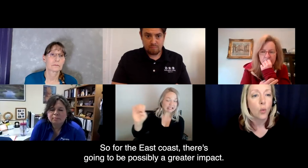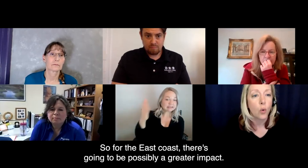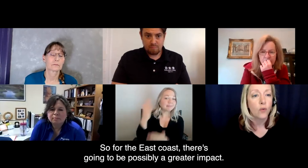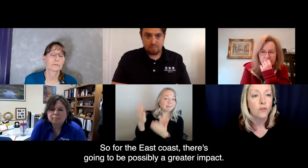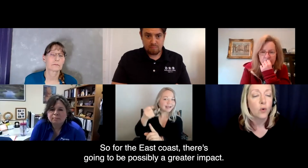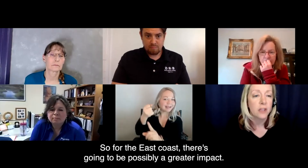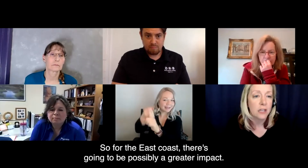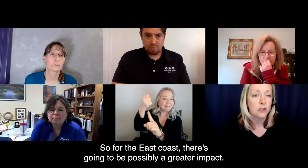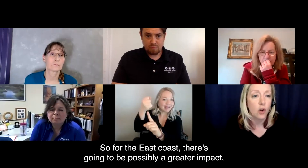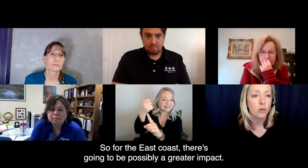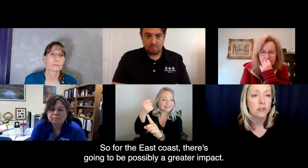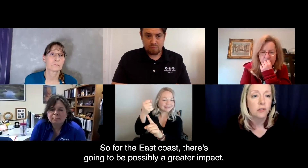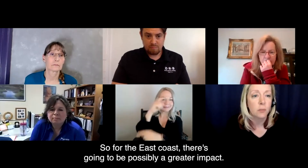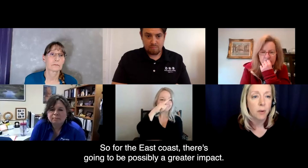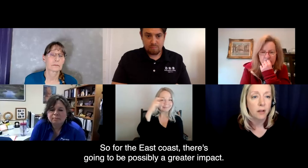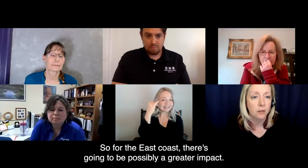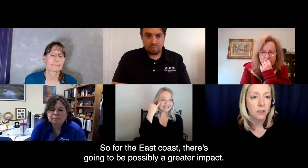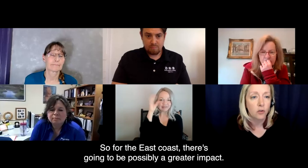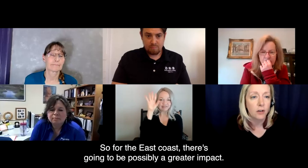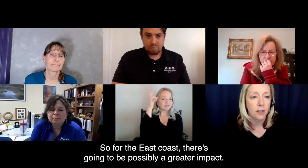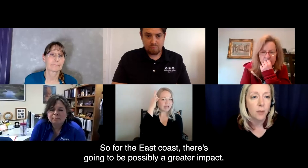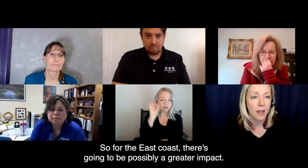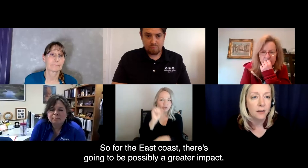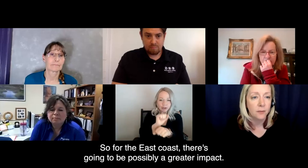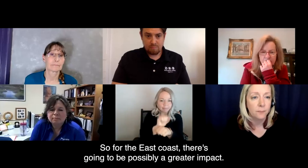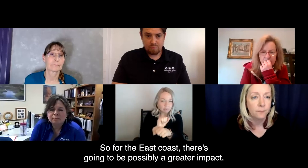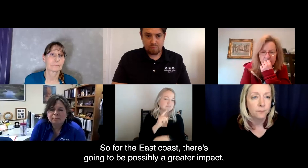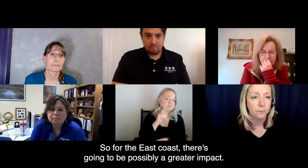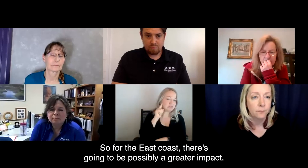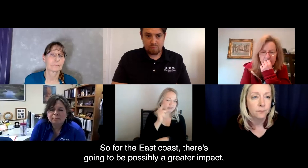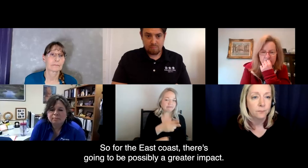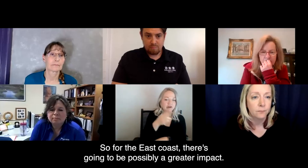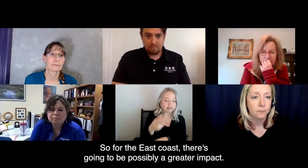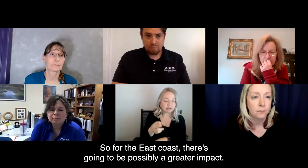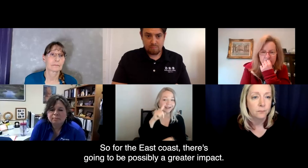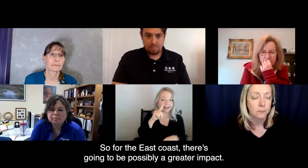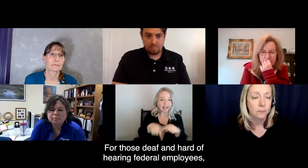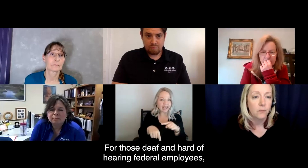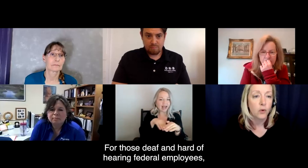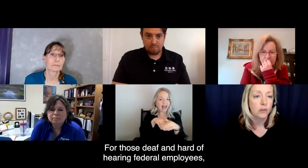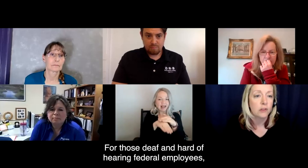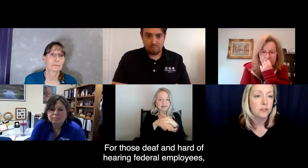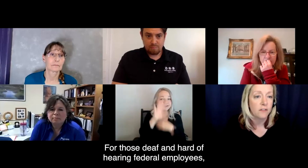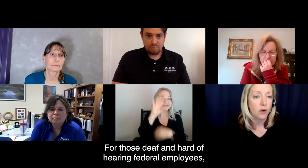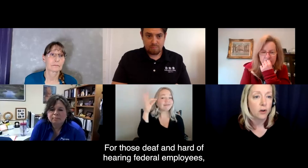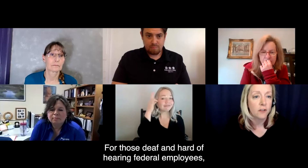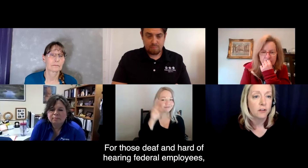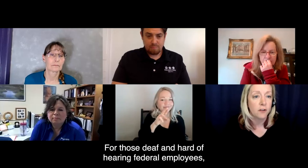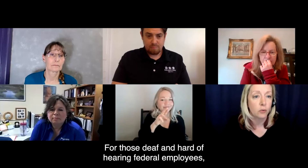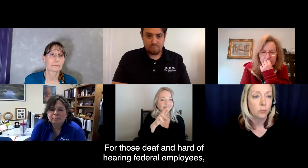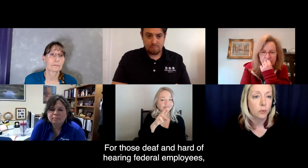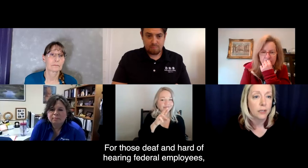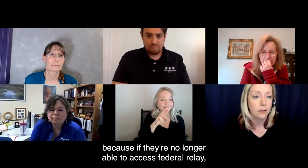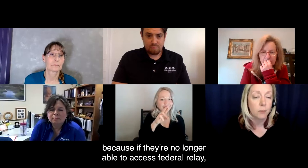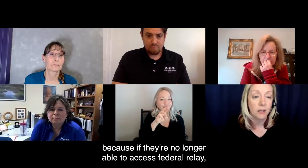So for the East Coast, there's going to be possibly a greater impact for those deaf and hard of hearing